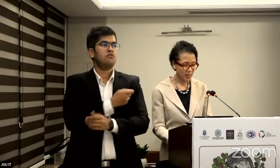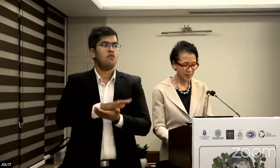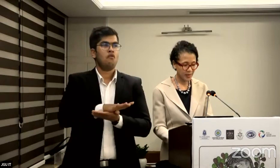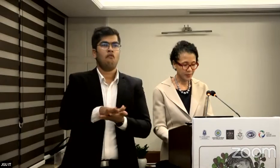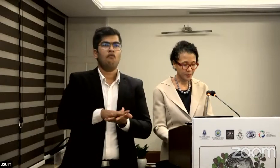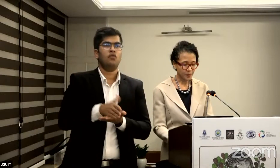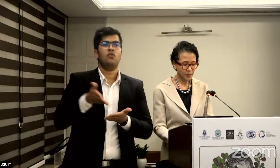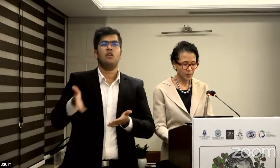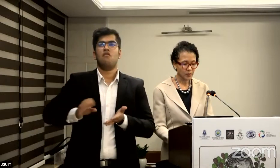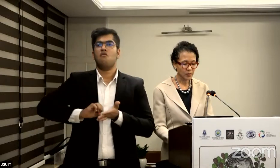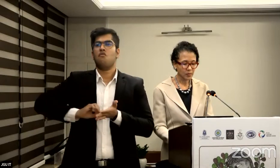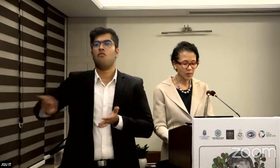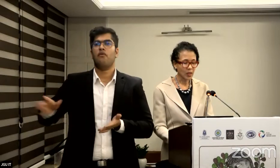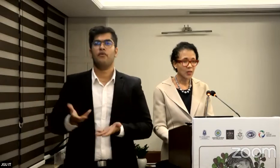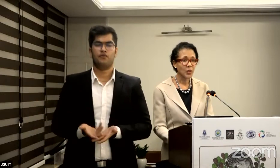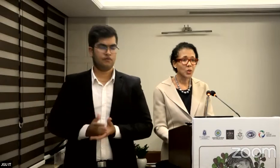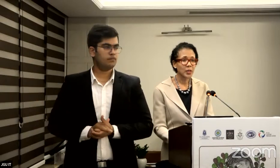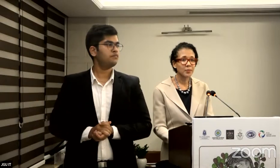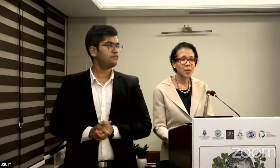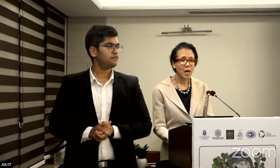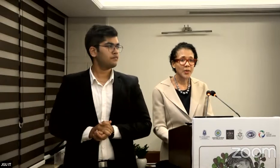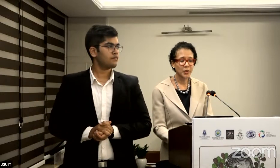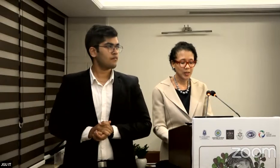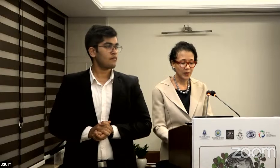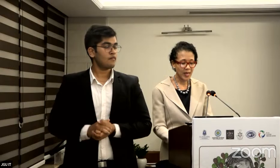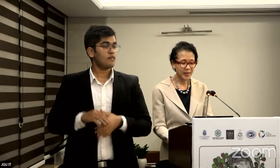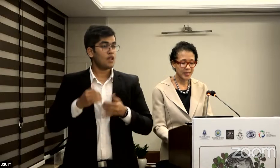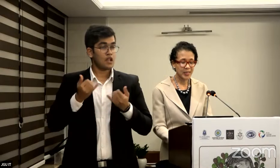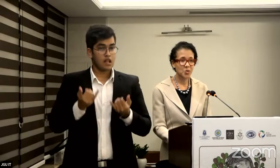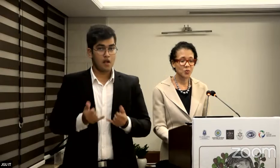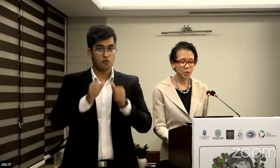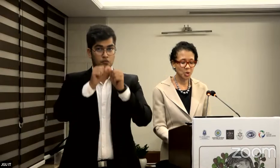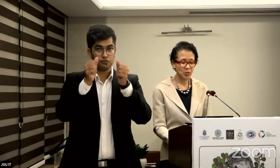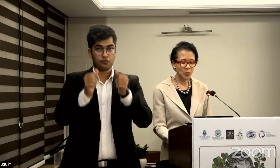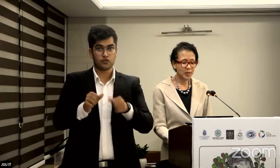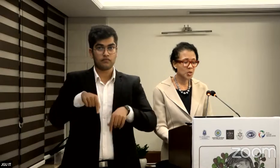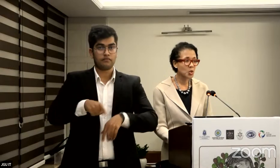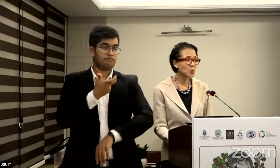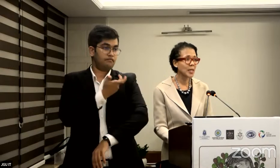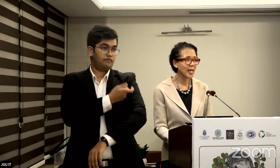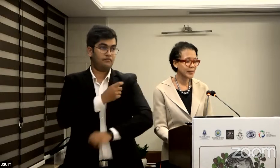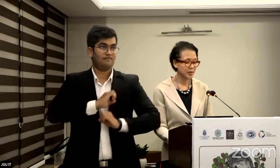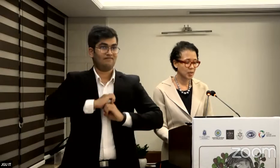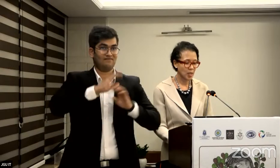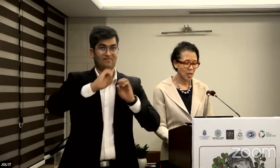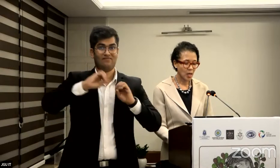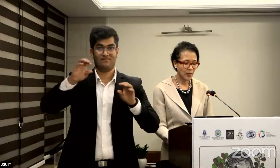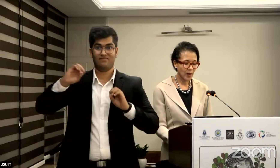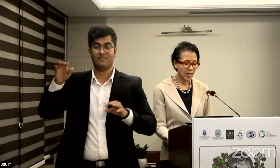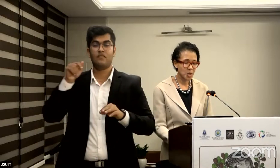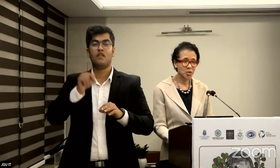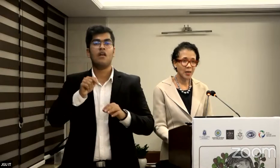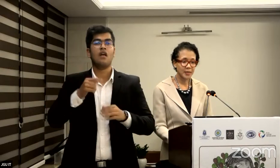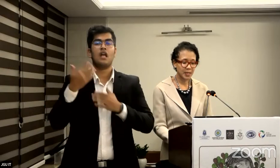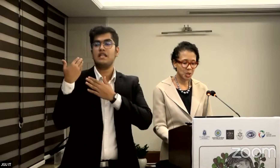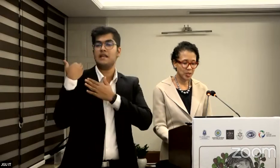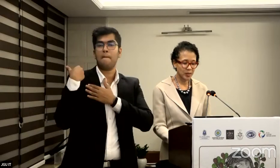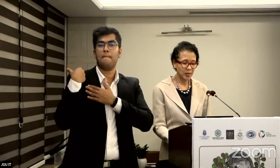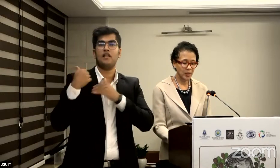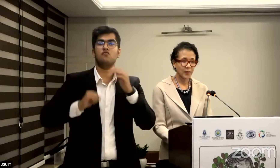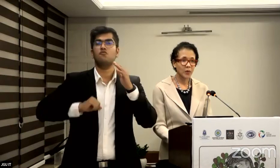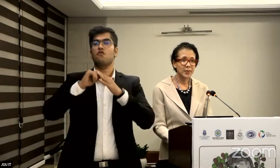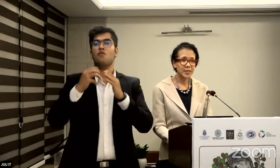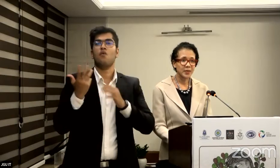cherished medicine. The current model of vaccine distribution was too reliant on financial